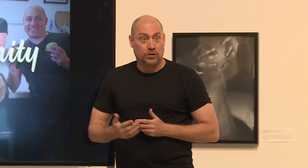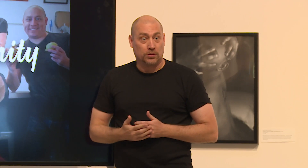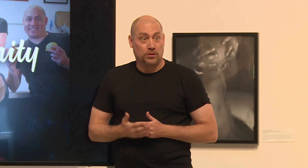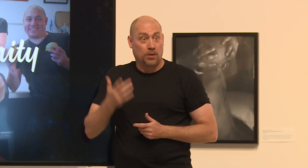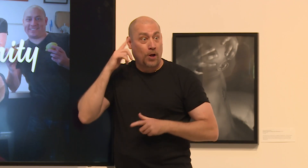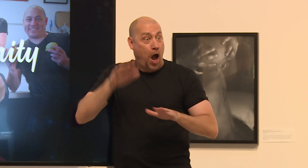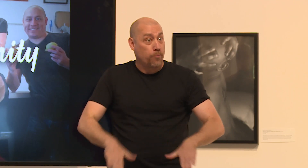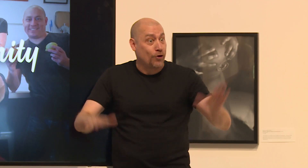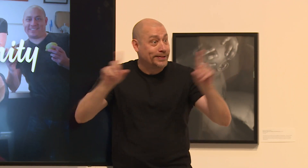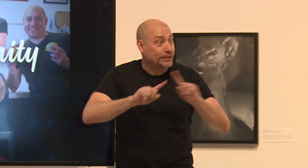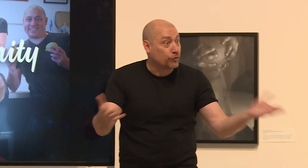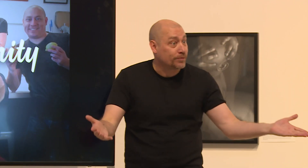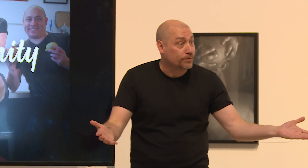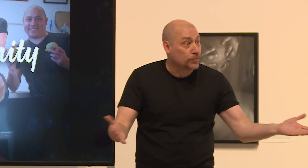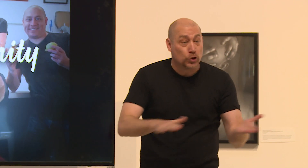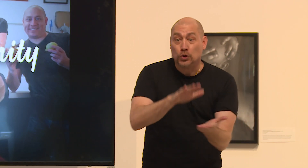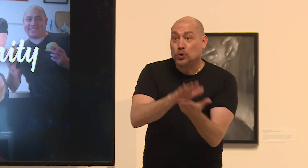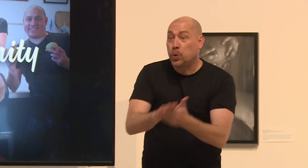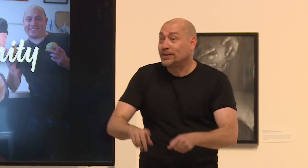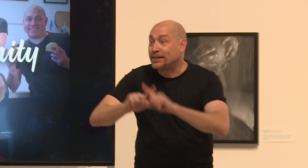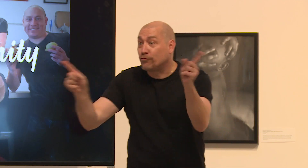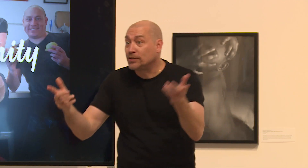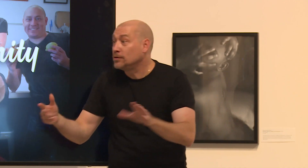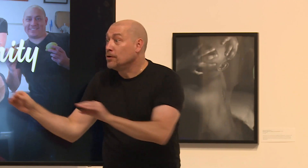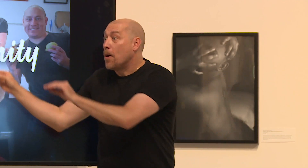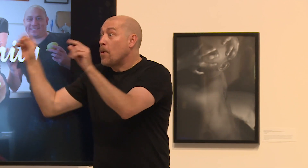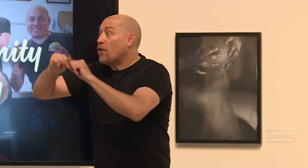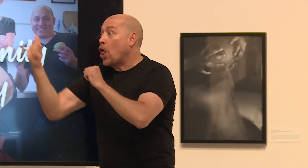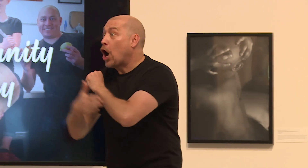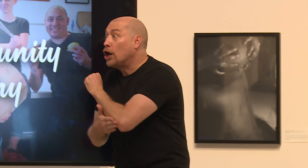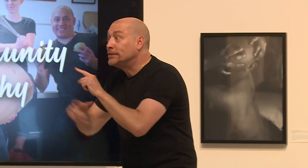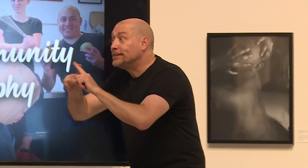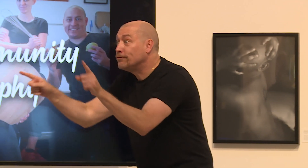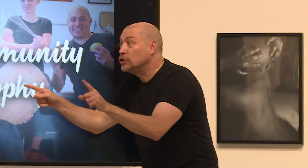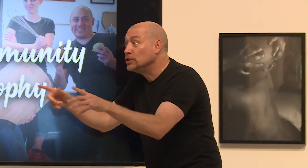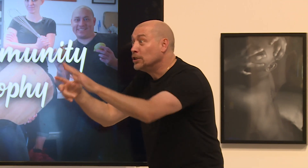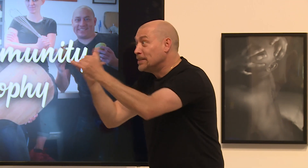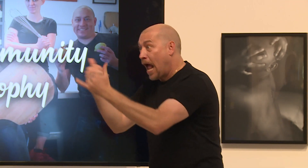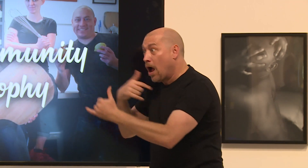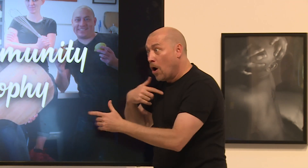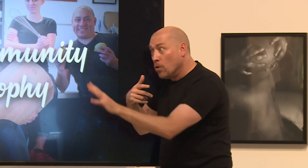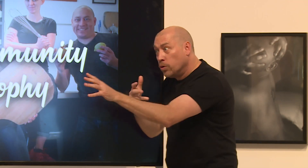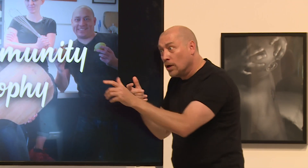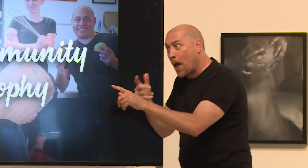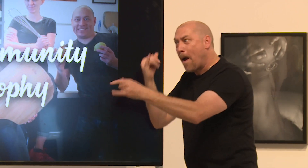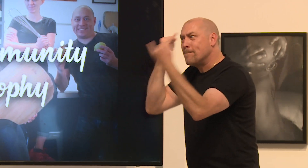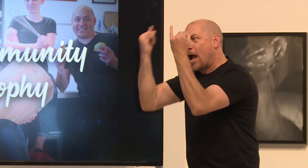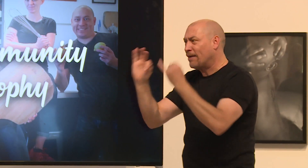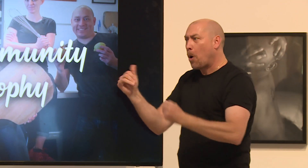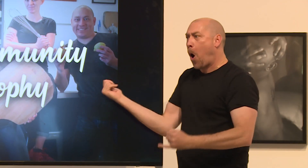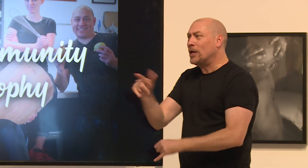different backgrounds. We grew up in different educational environments, in different schools, in different parts of the